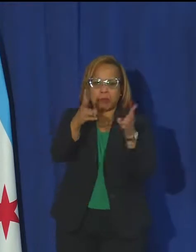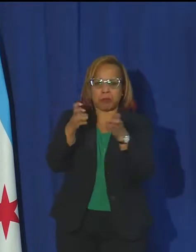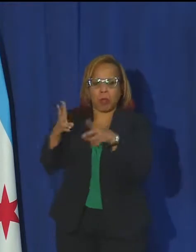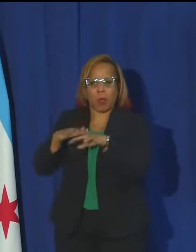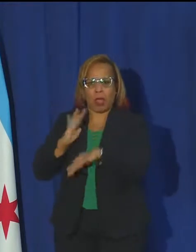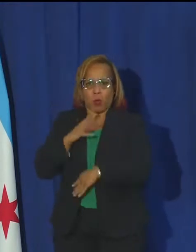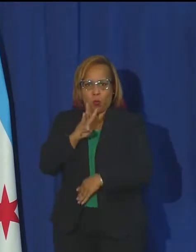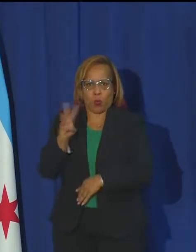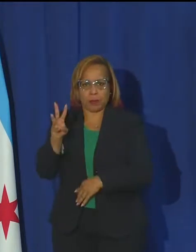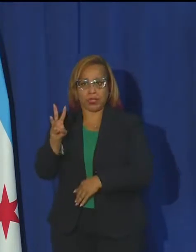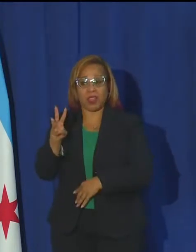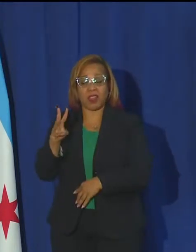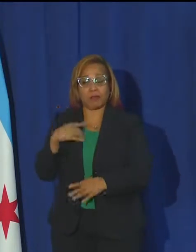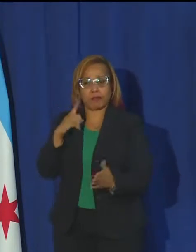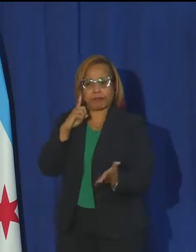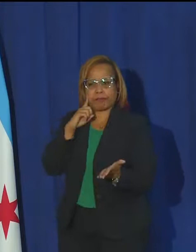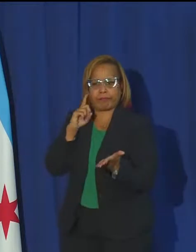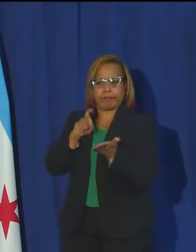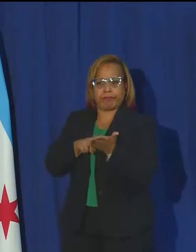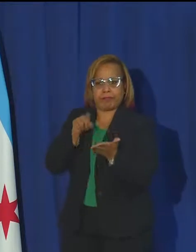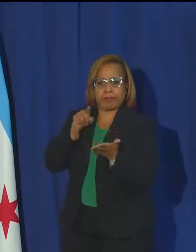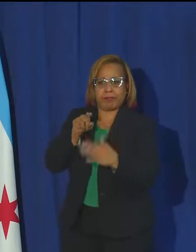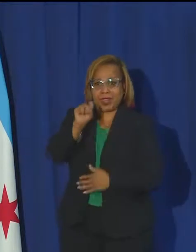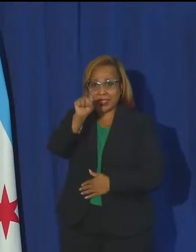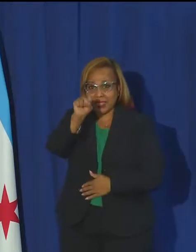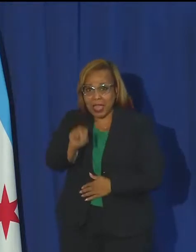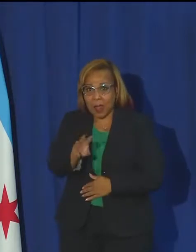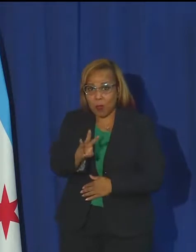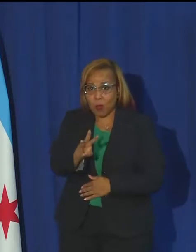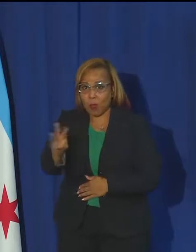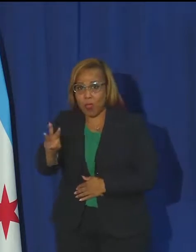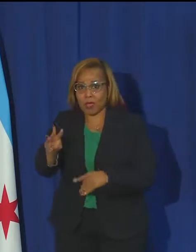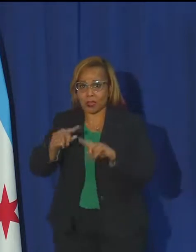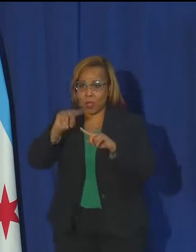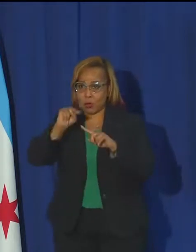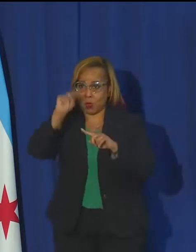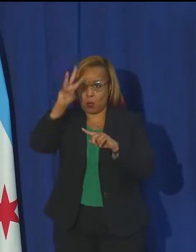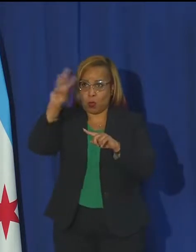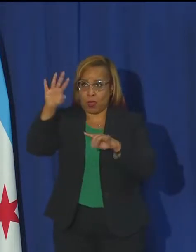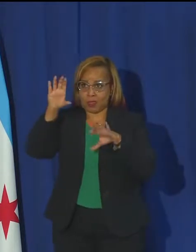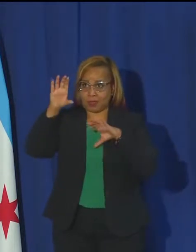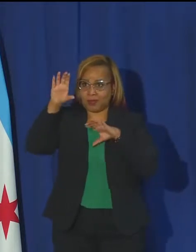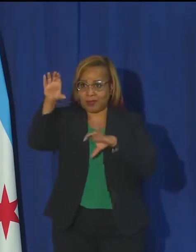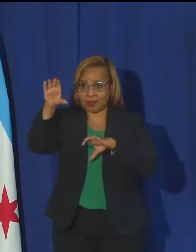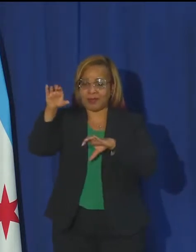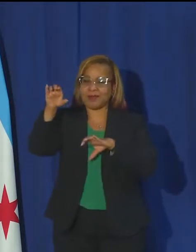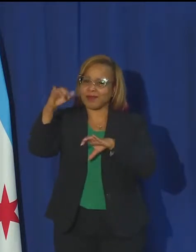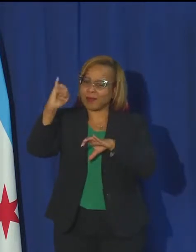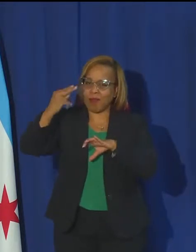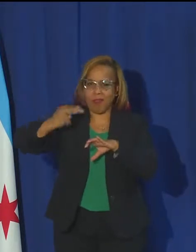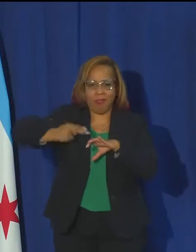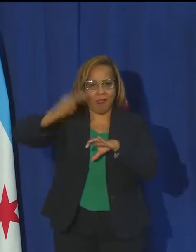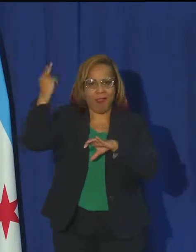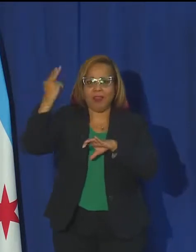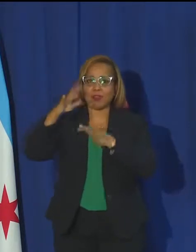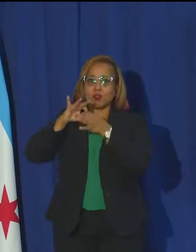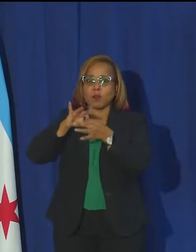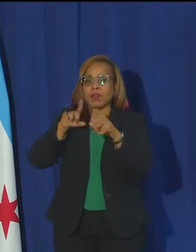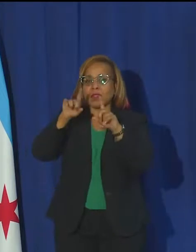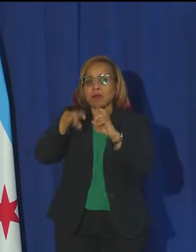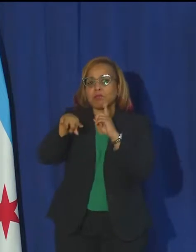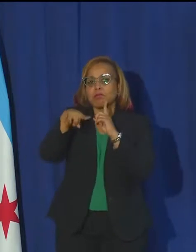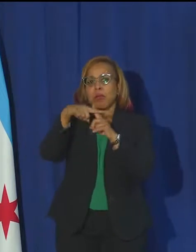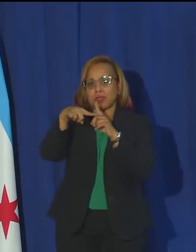website, we continue to see the southwest and northwest sides of the city remaining highest in terms of